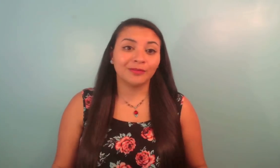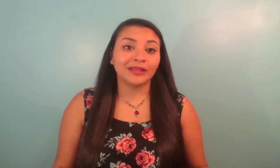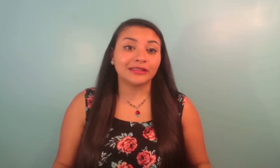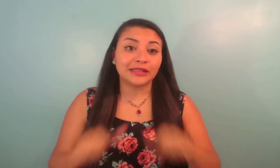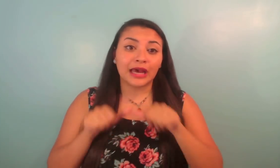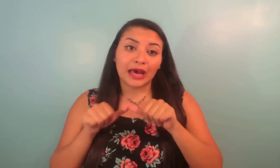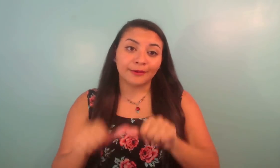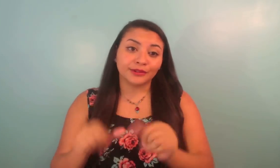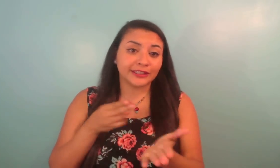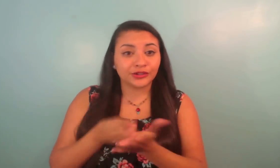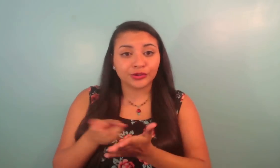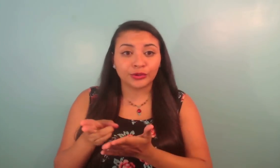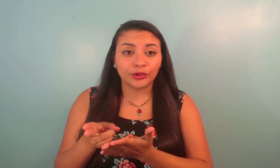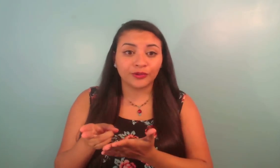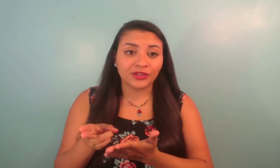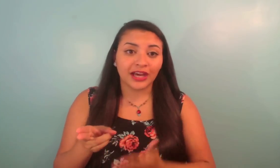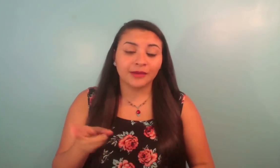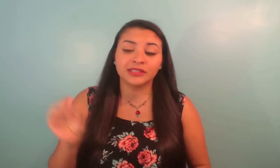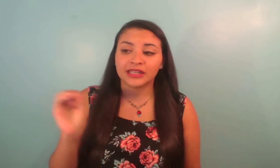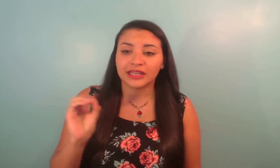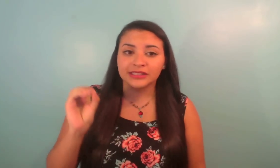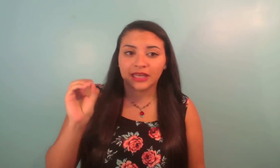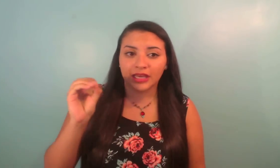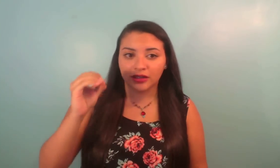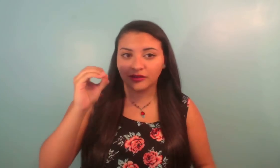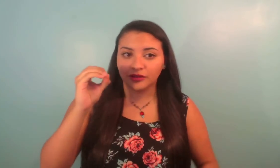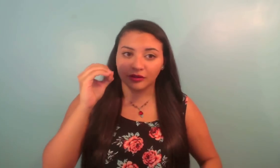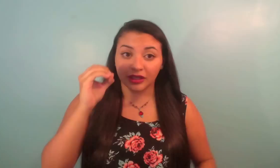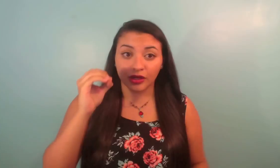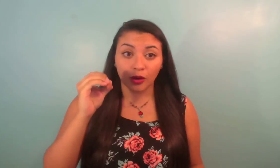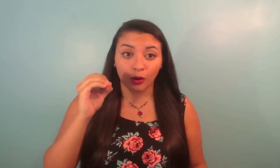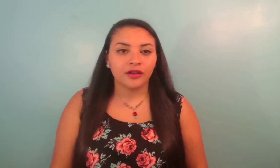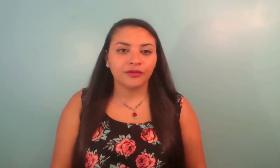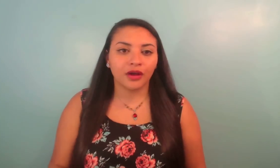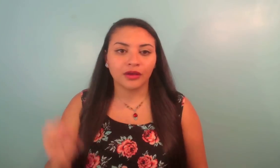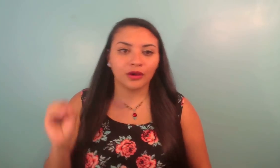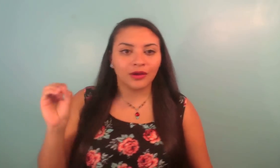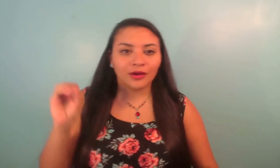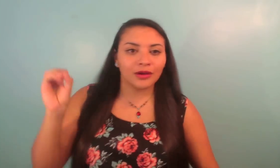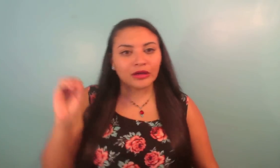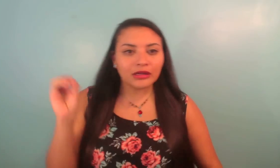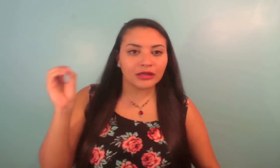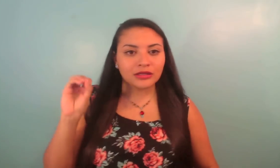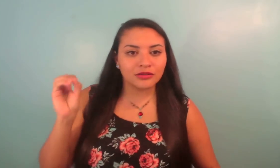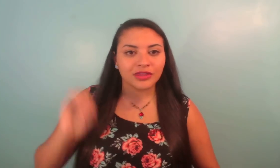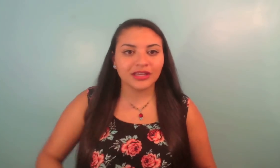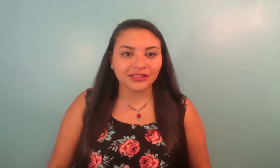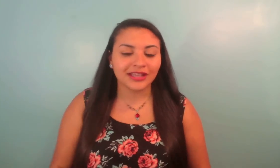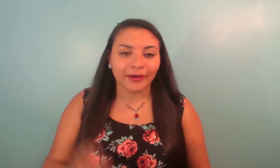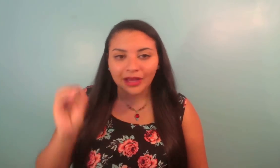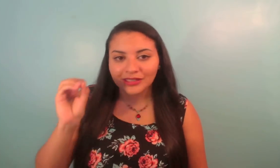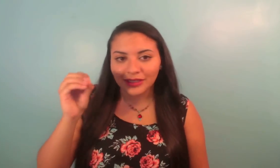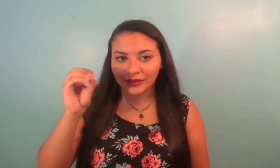repeats, I will stay true a few times, and I sign literally an O for all the things. Yeah, I sign an